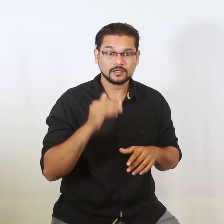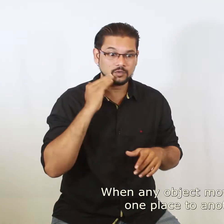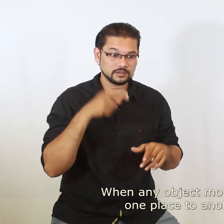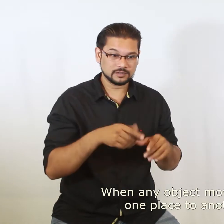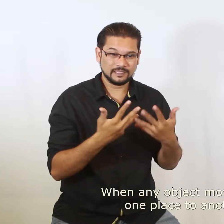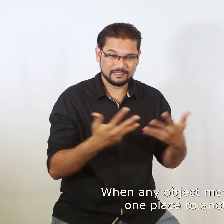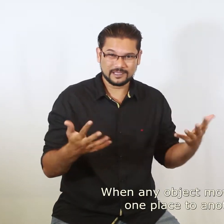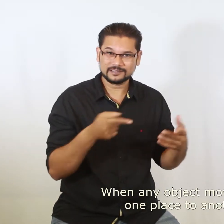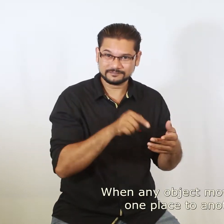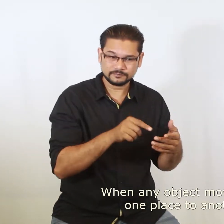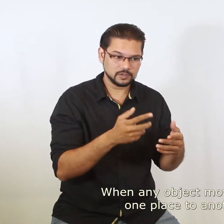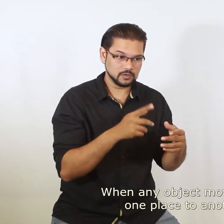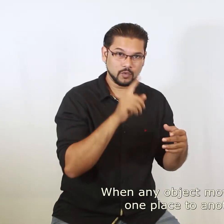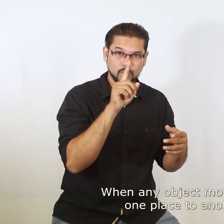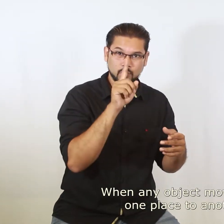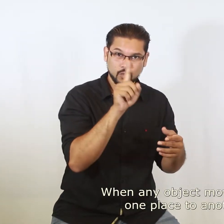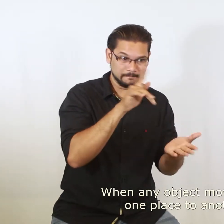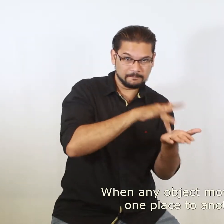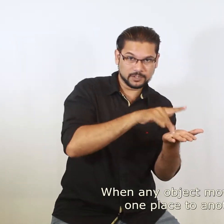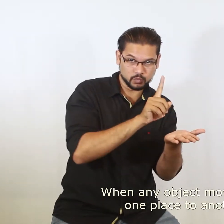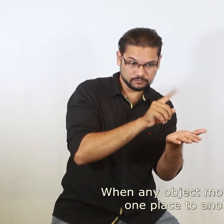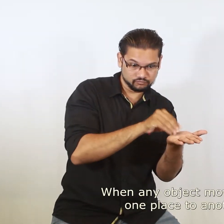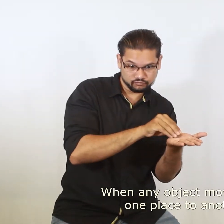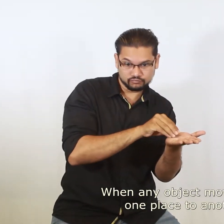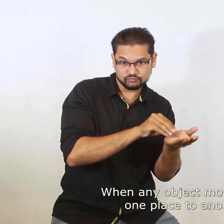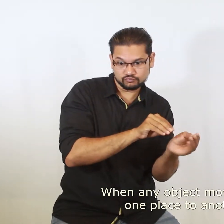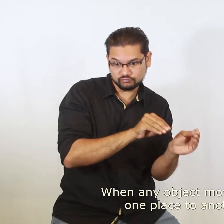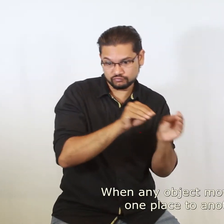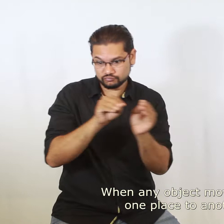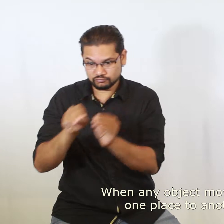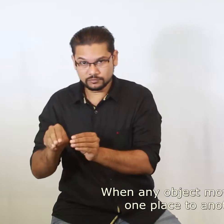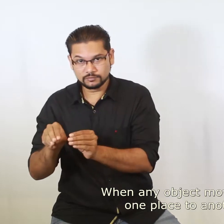When any object moves from one place to another,